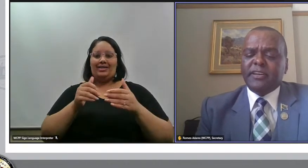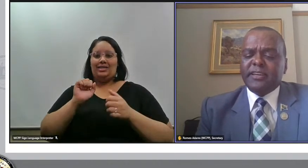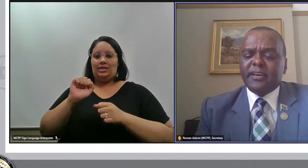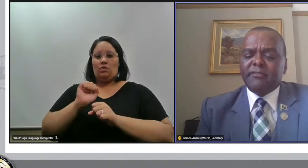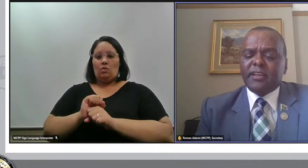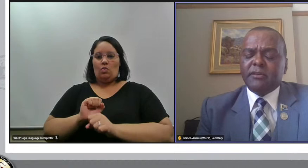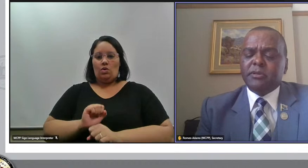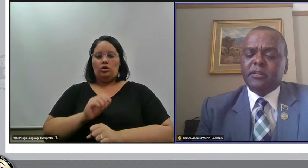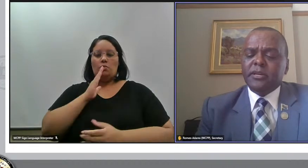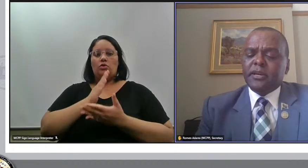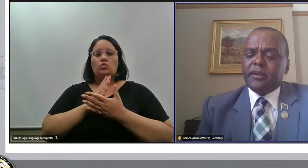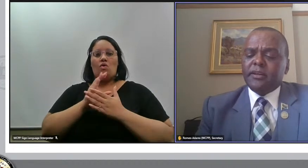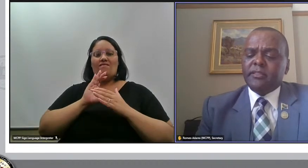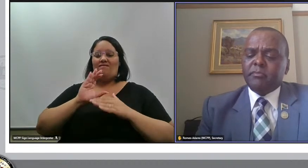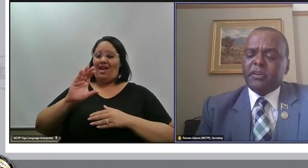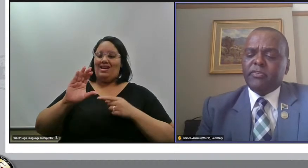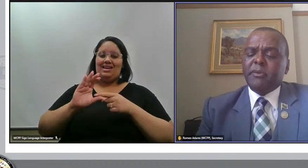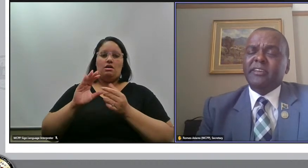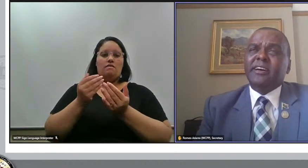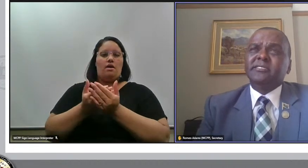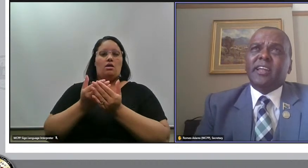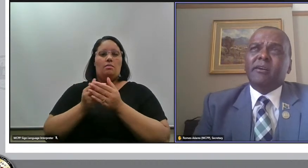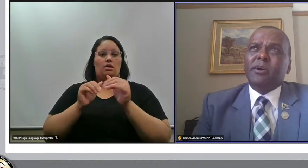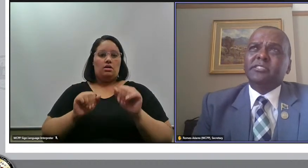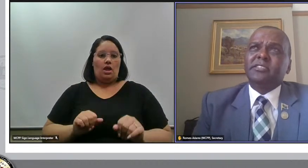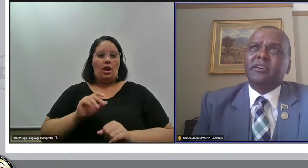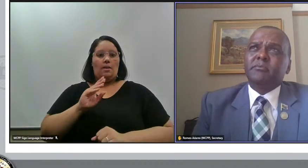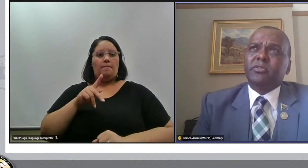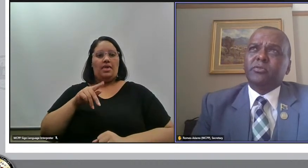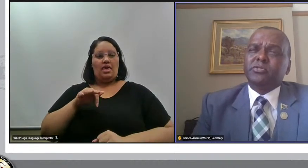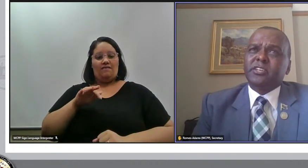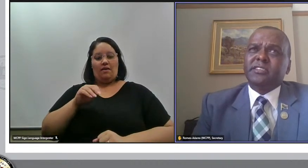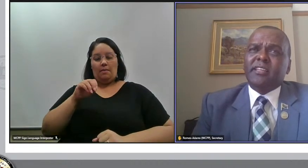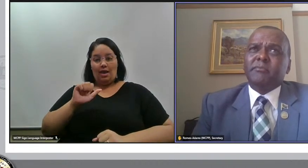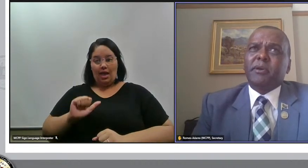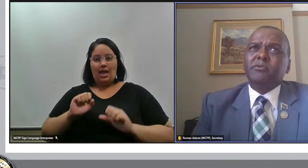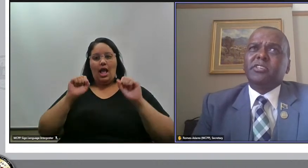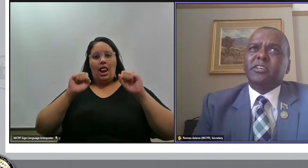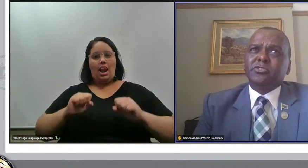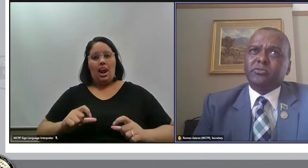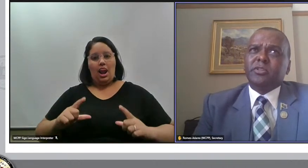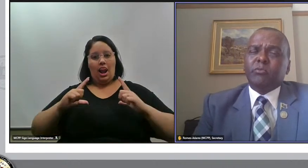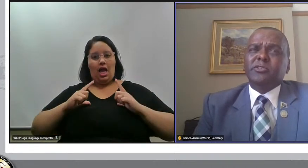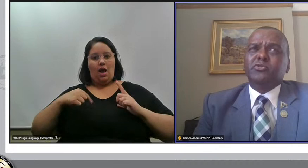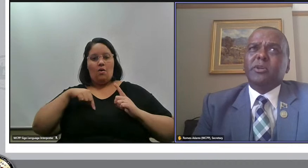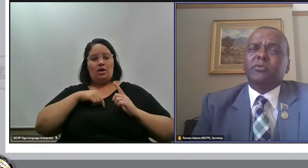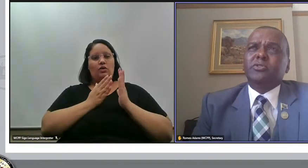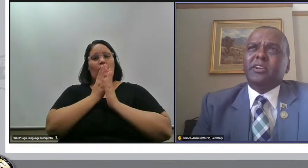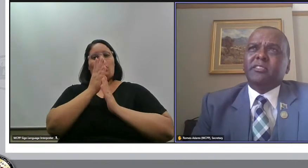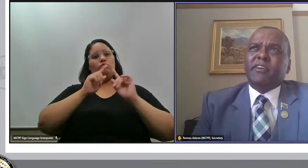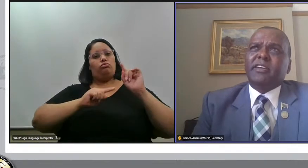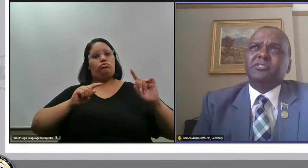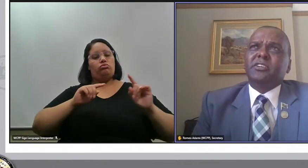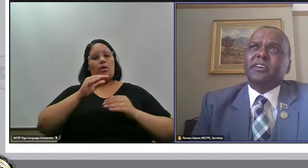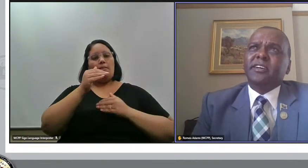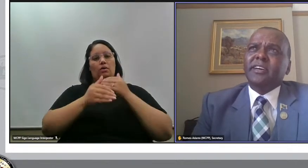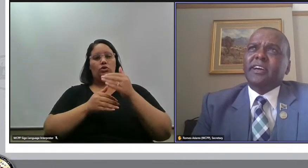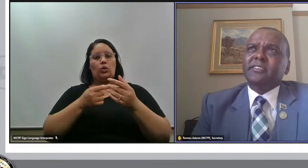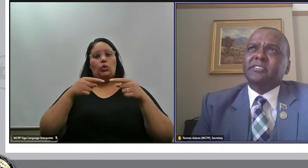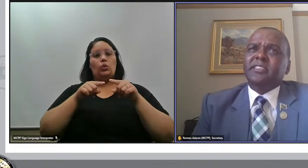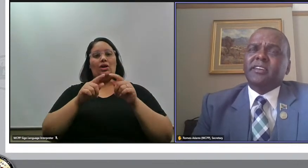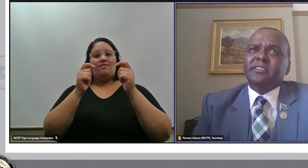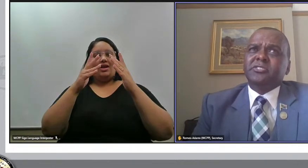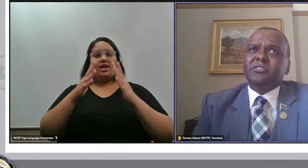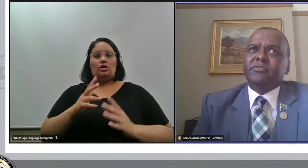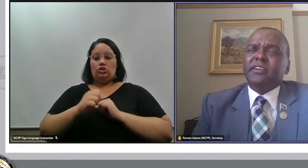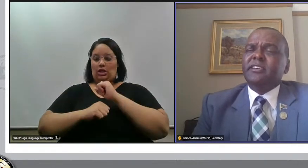making funding available. And the PFMA does allow us through certain other processes to then, once we look during the financial year